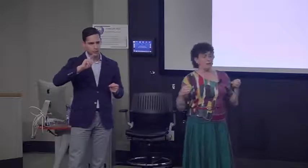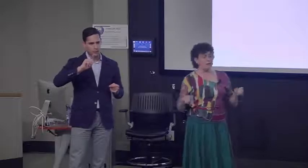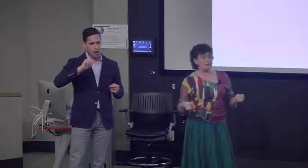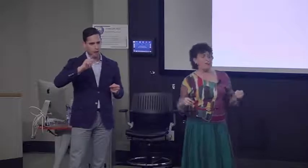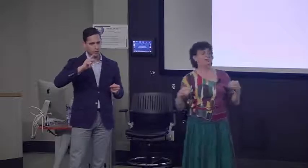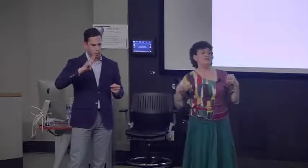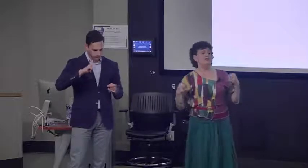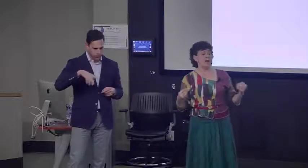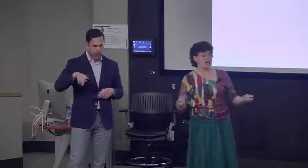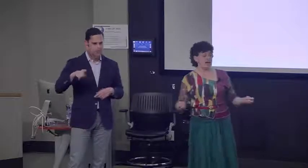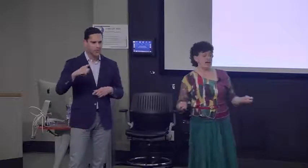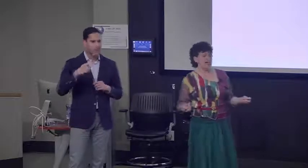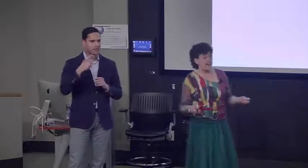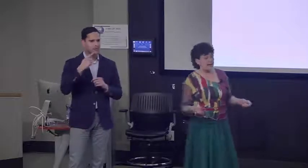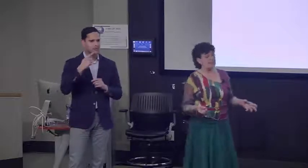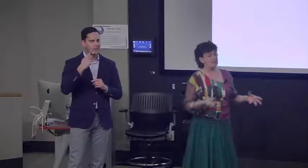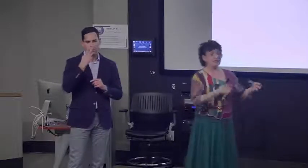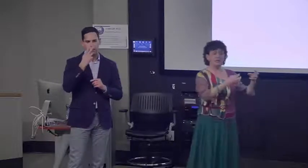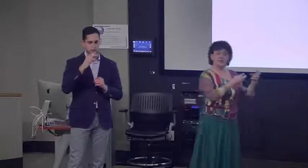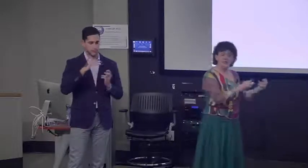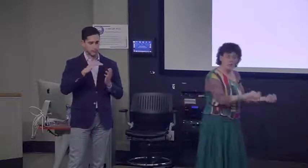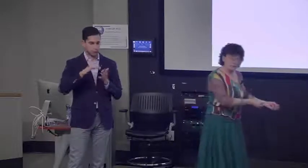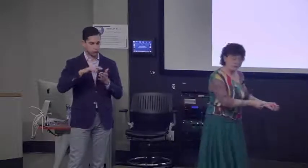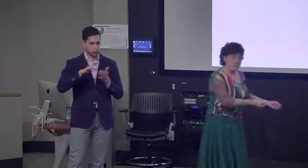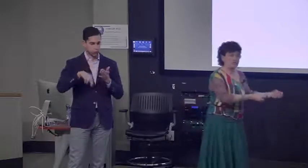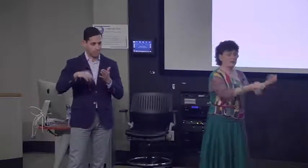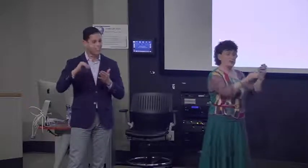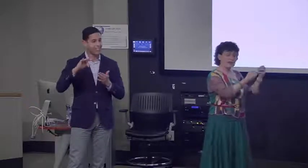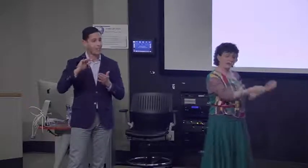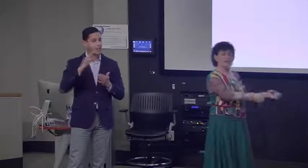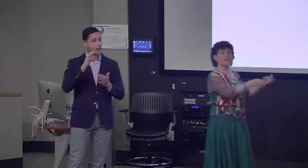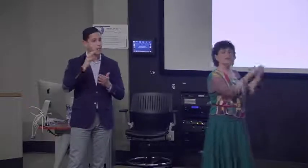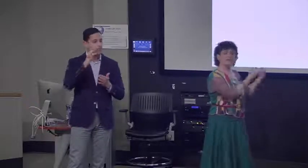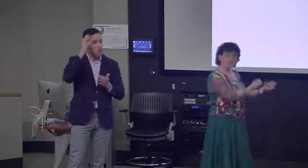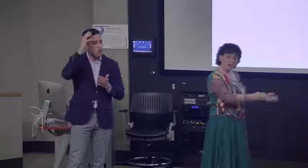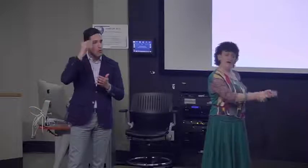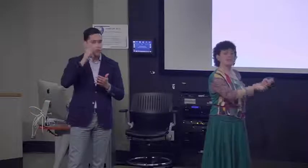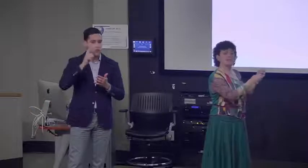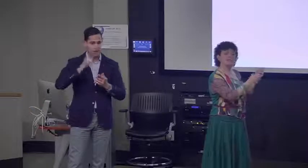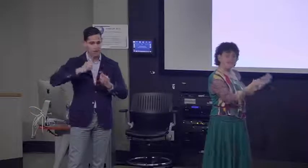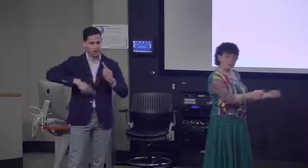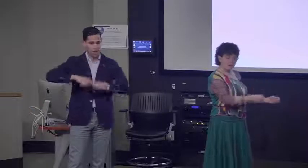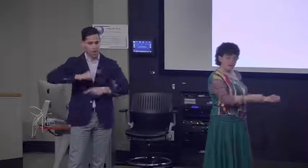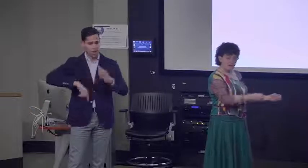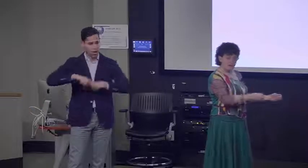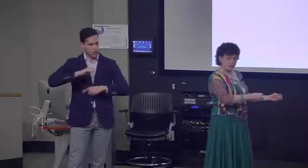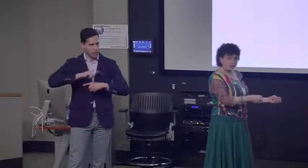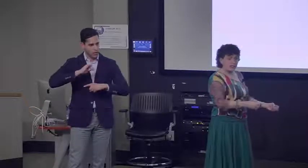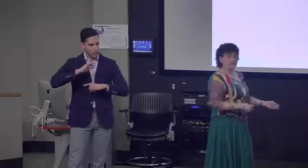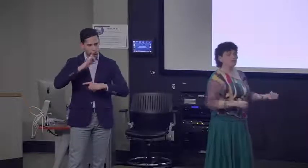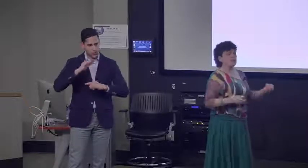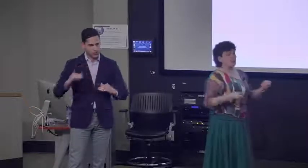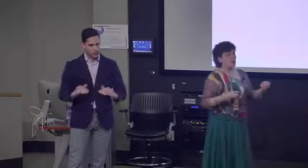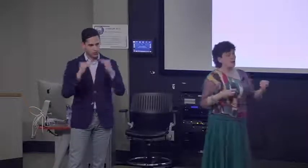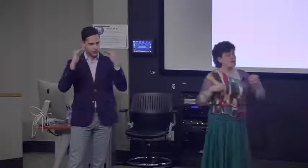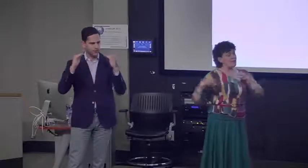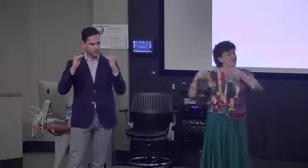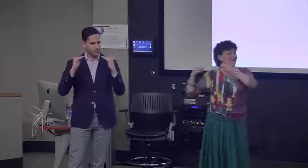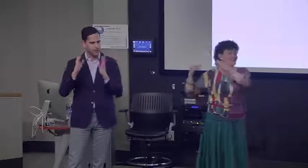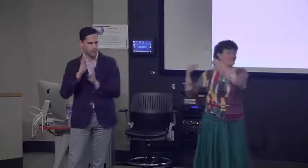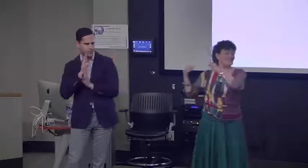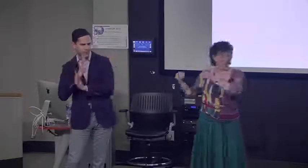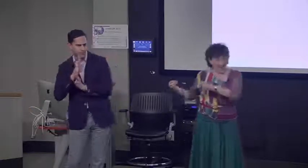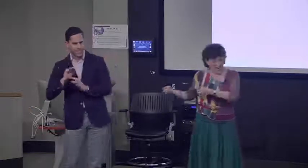who use sign engage in the equivalent of infant-directed speech. So